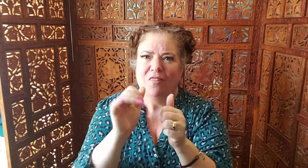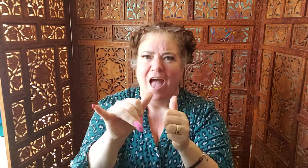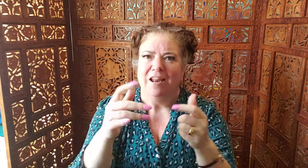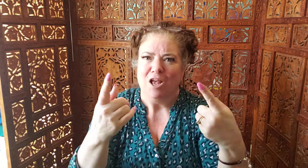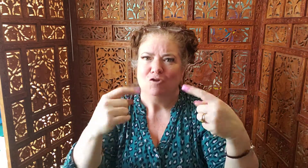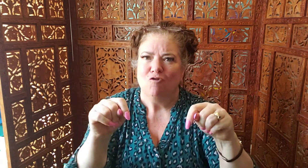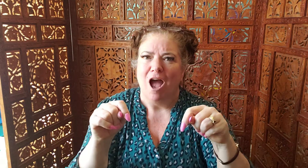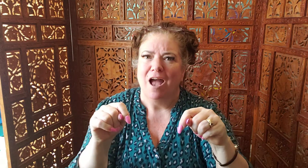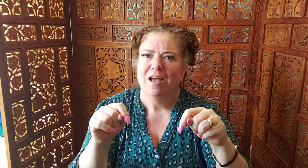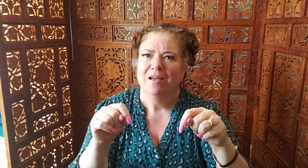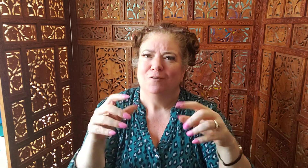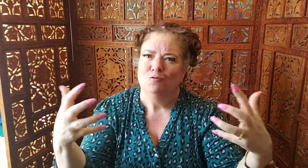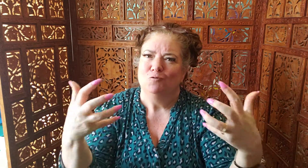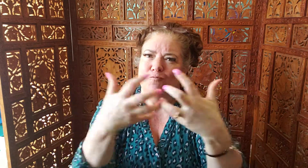The next show I'll discuss is Rent.